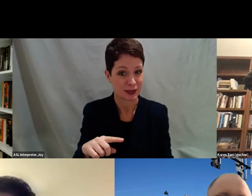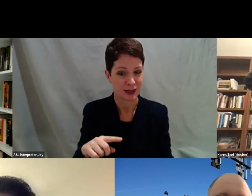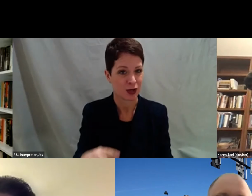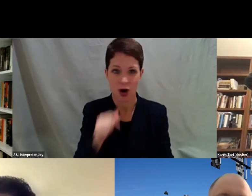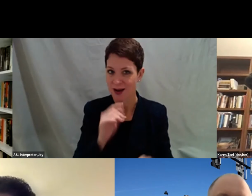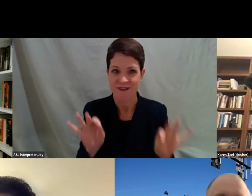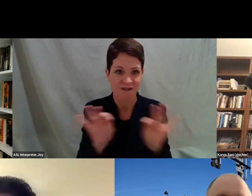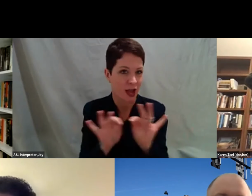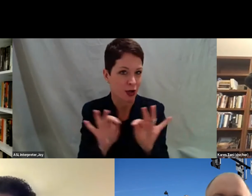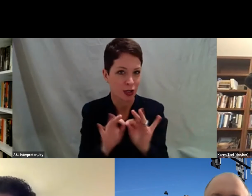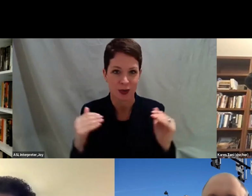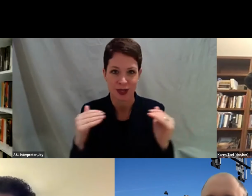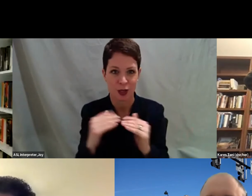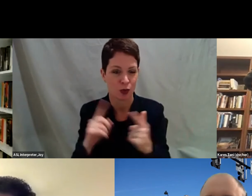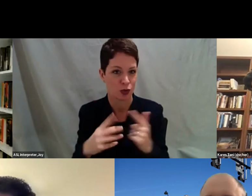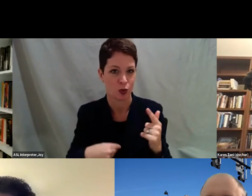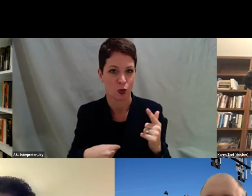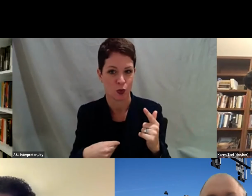valued equally to